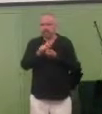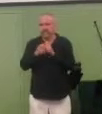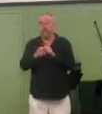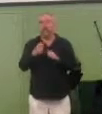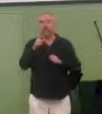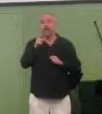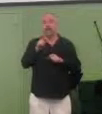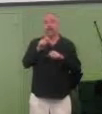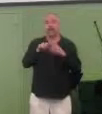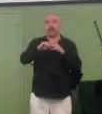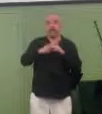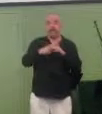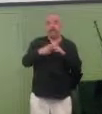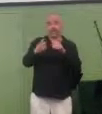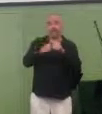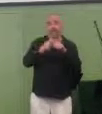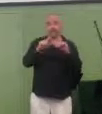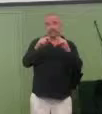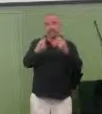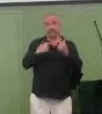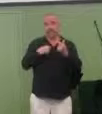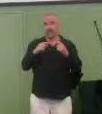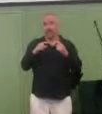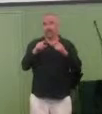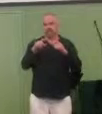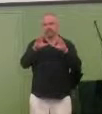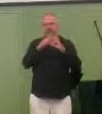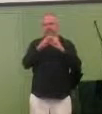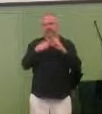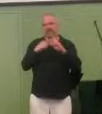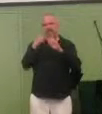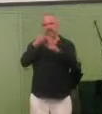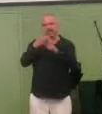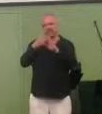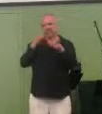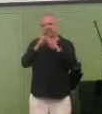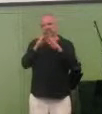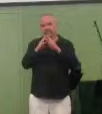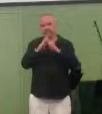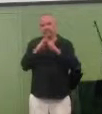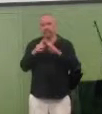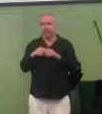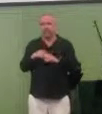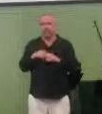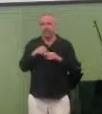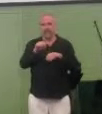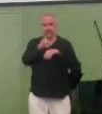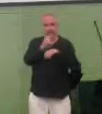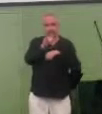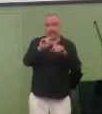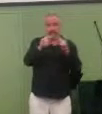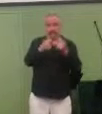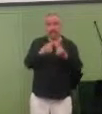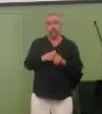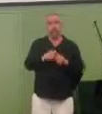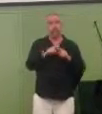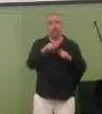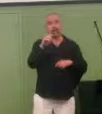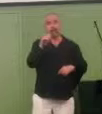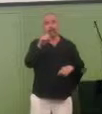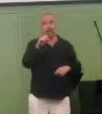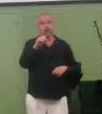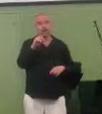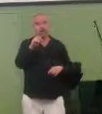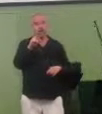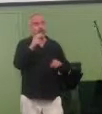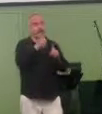attended, FTM, and founded the newsletter with Kevin Horowitz, but after being denied testosterone because he wanted